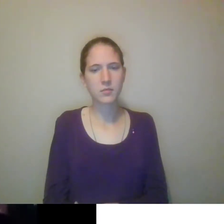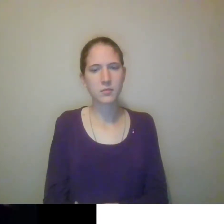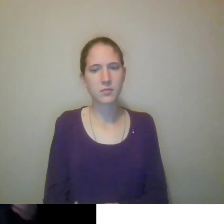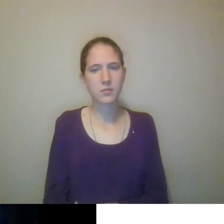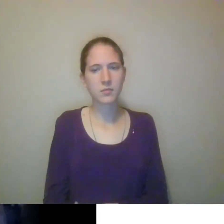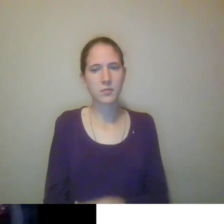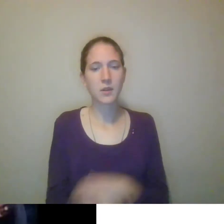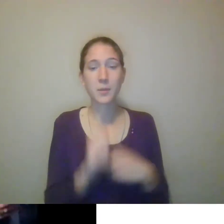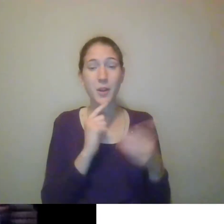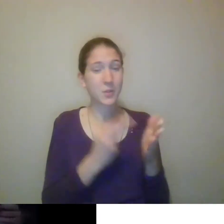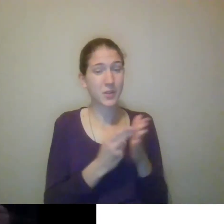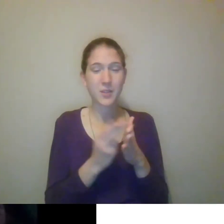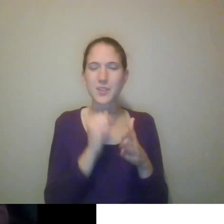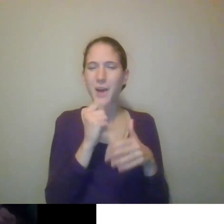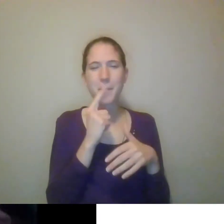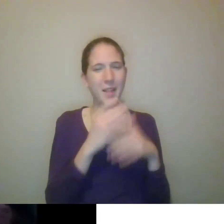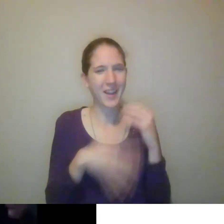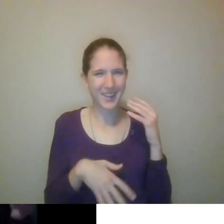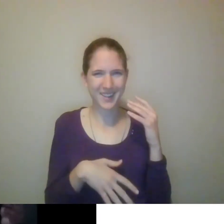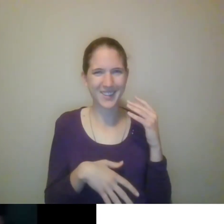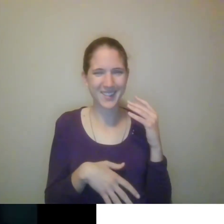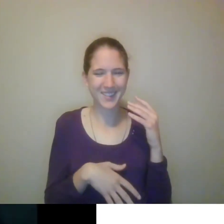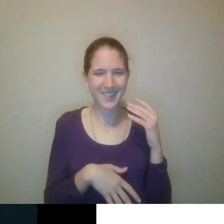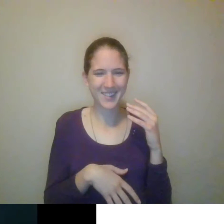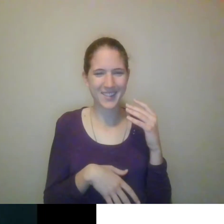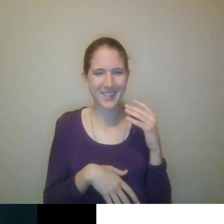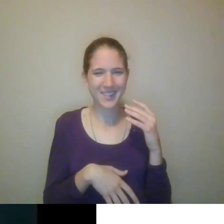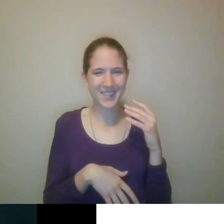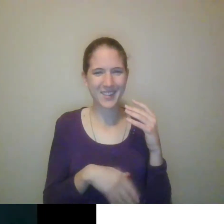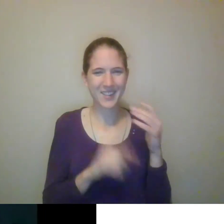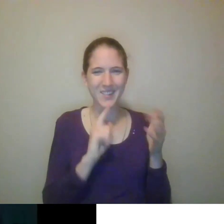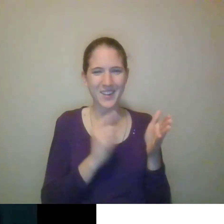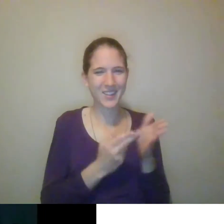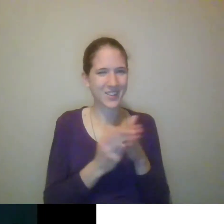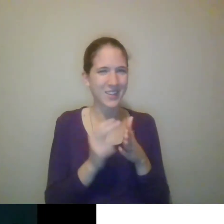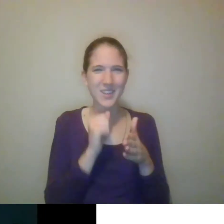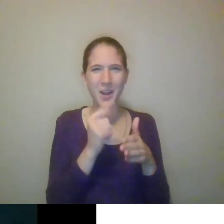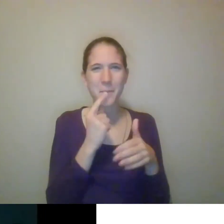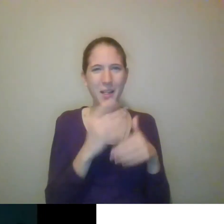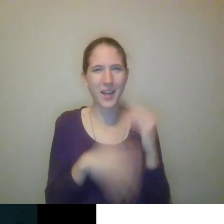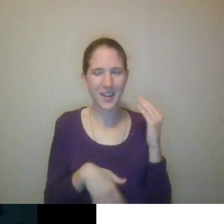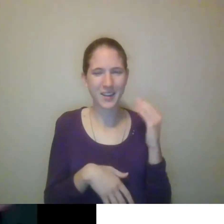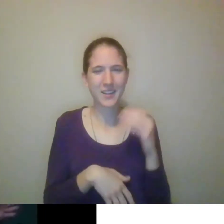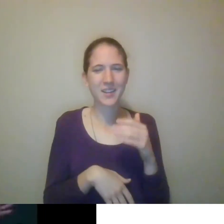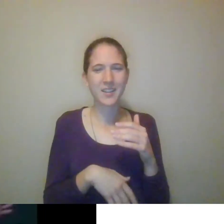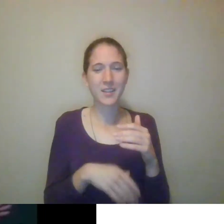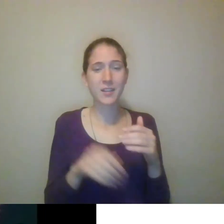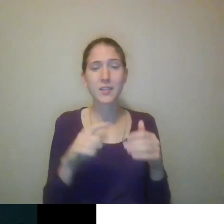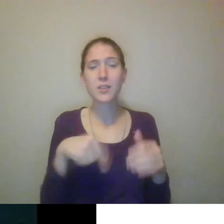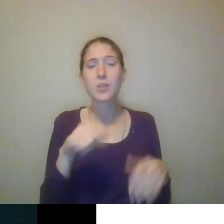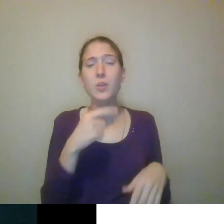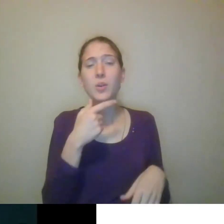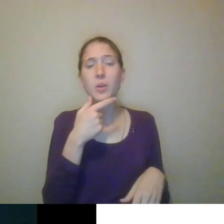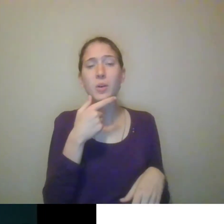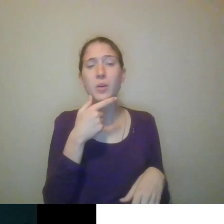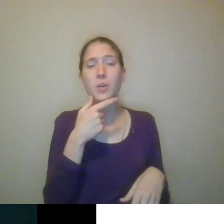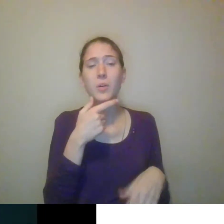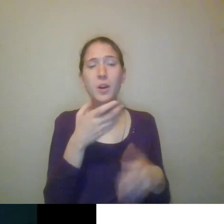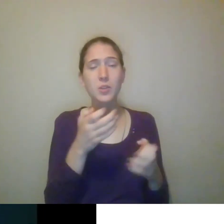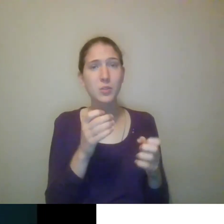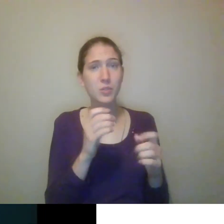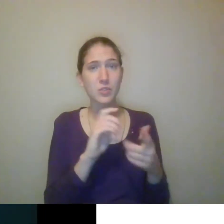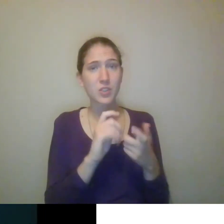All right, I'm going to be honest with you. It's not blood. All right. It's not blood. All right, I'll be honest with you. So does anybody want to change their answer